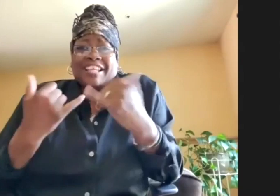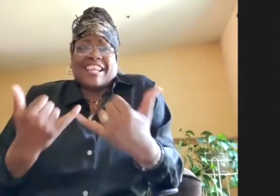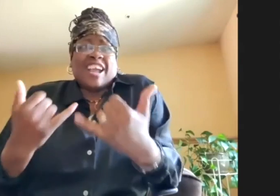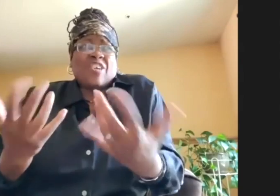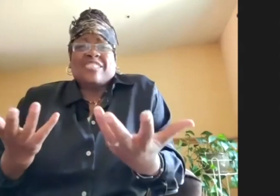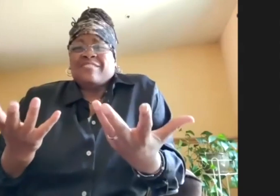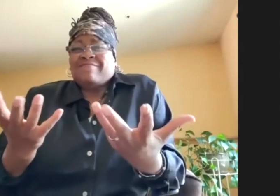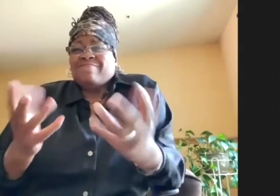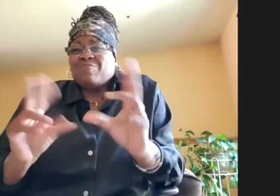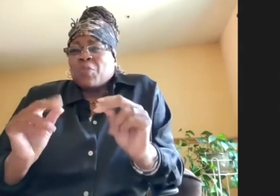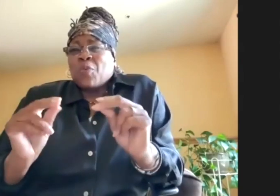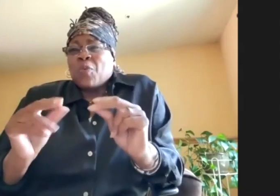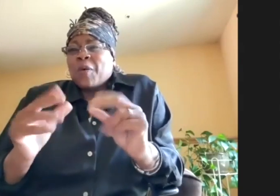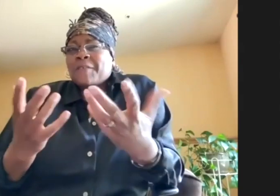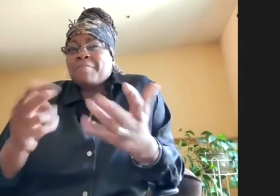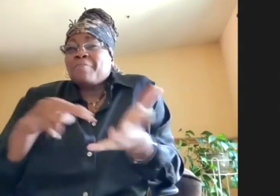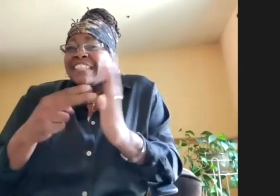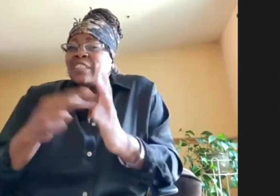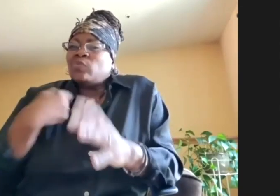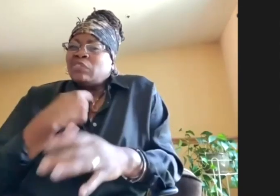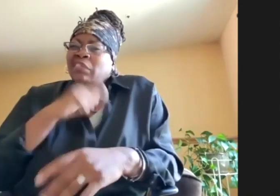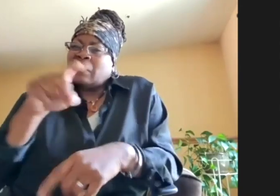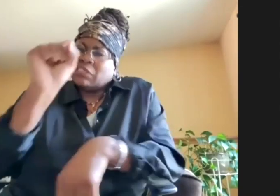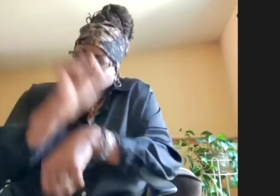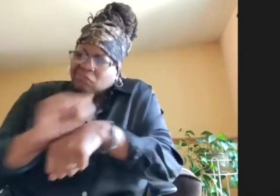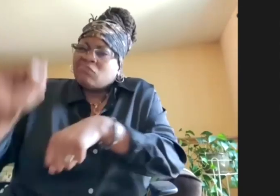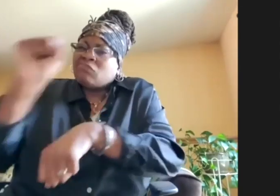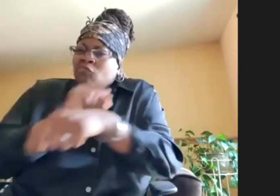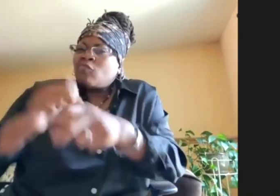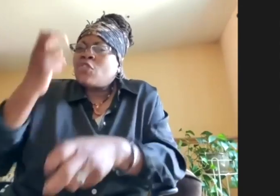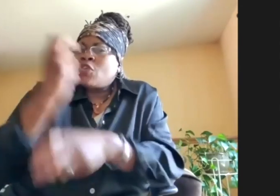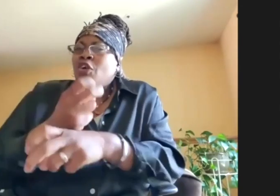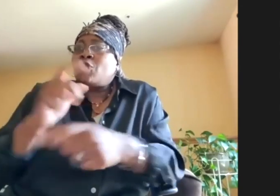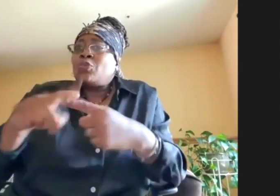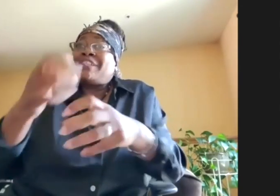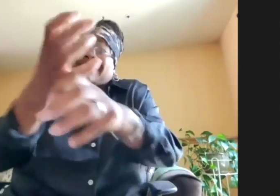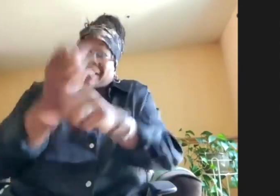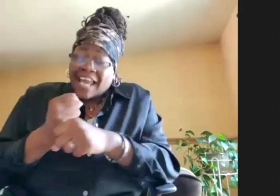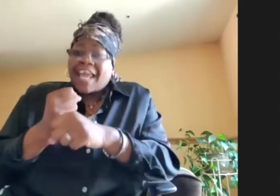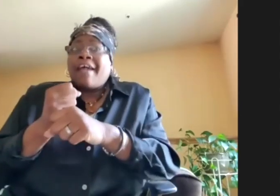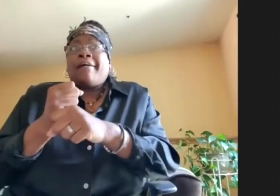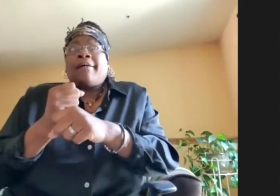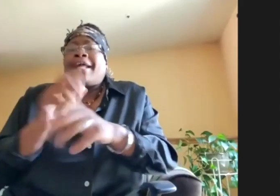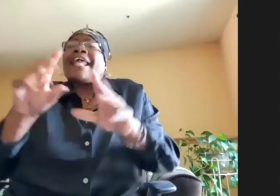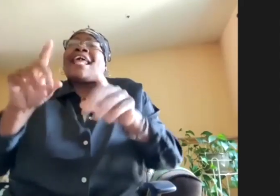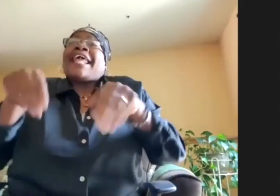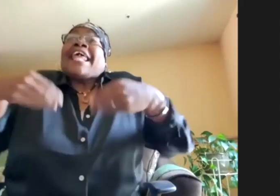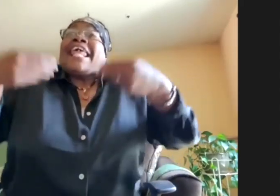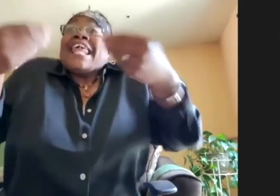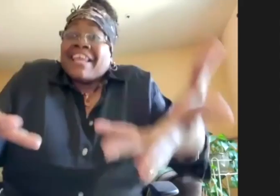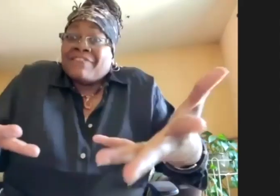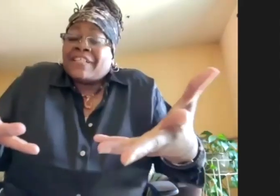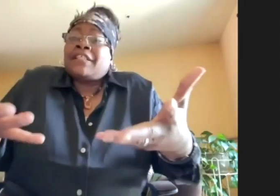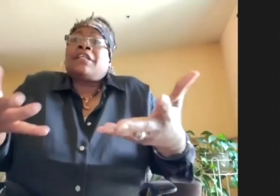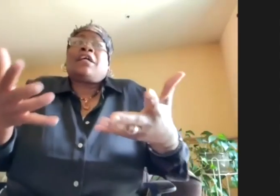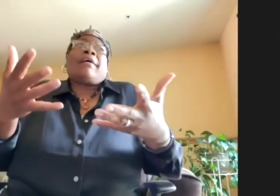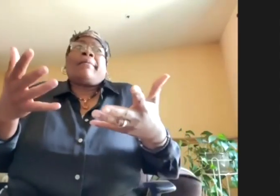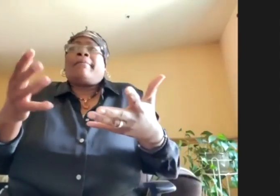sure, we'd like to see it happen, but it's not happening because there's so much work to do. We have to work so hard to be